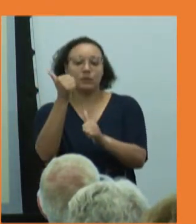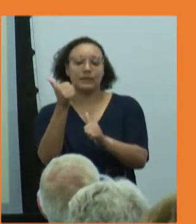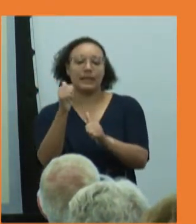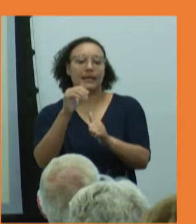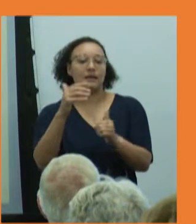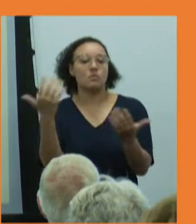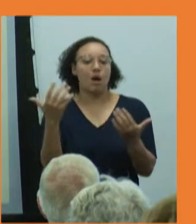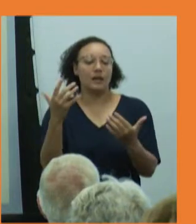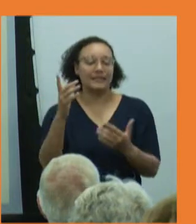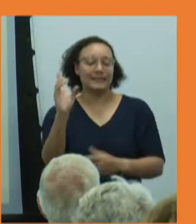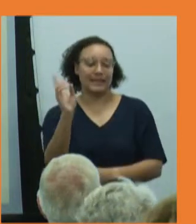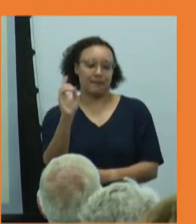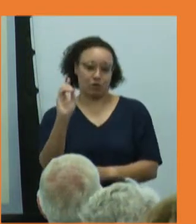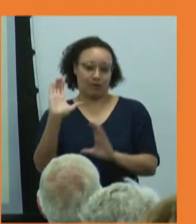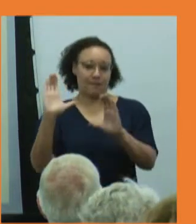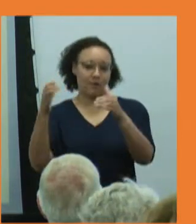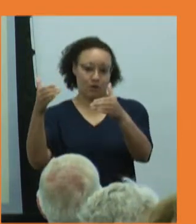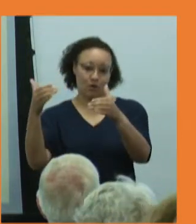party